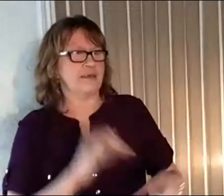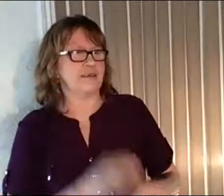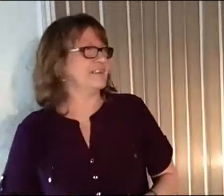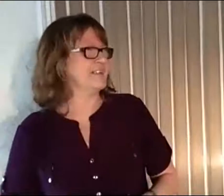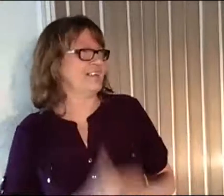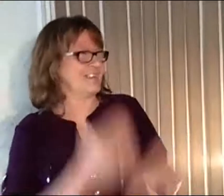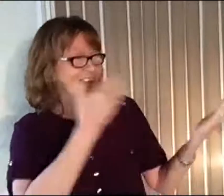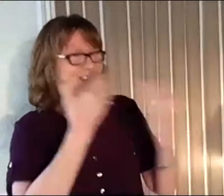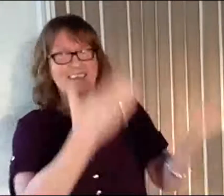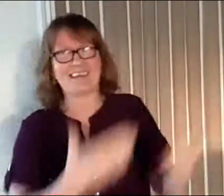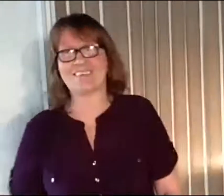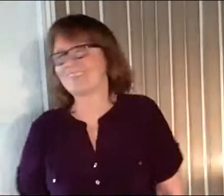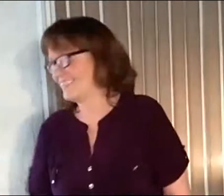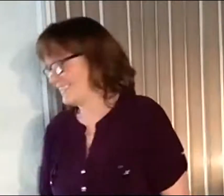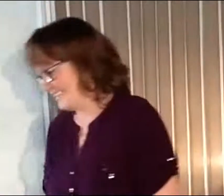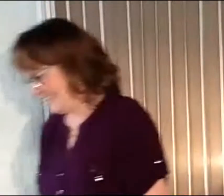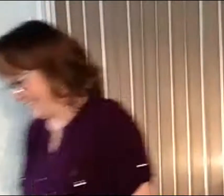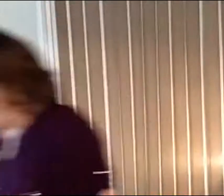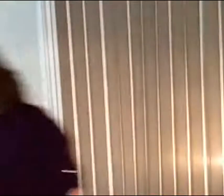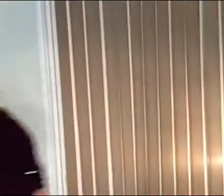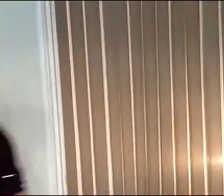the work. Thank you.